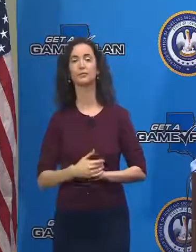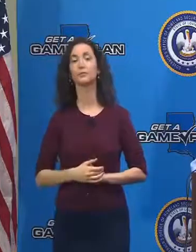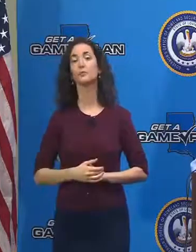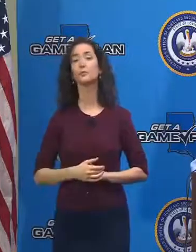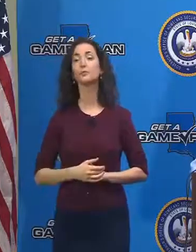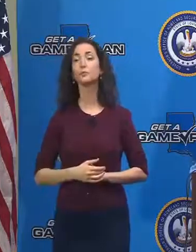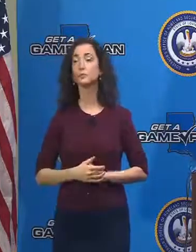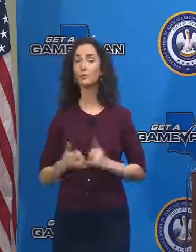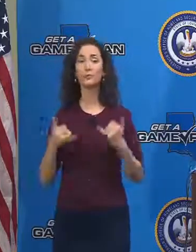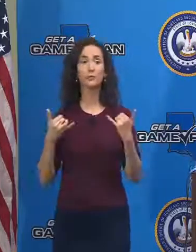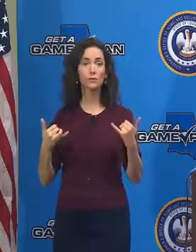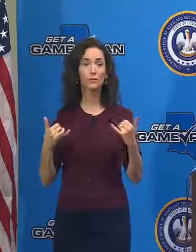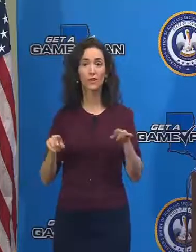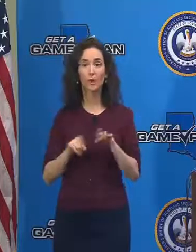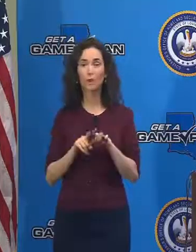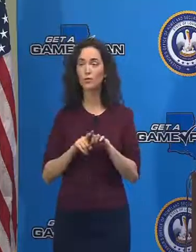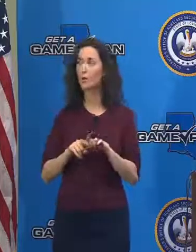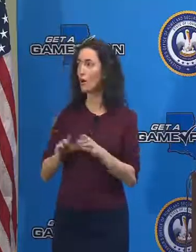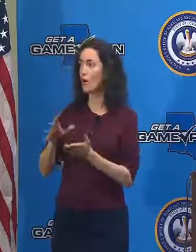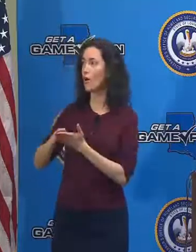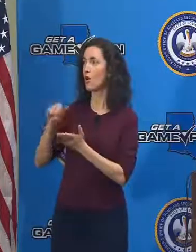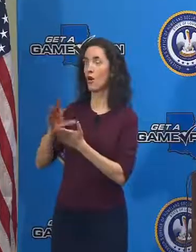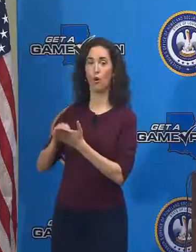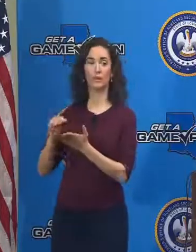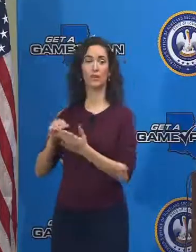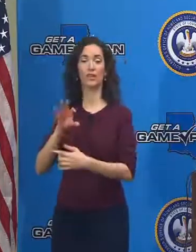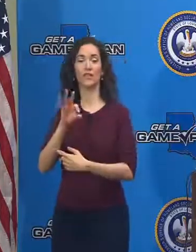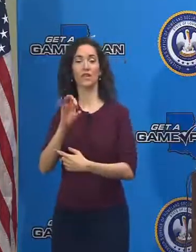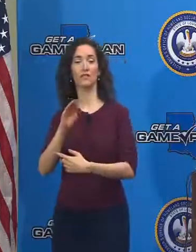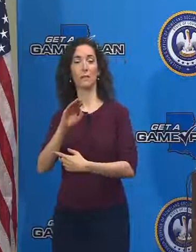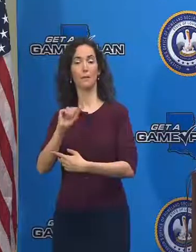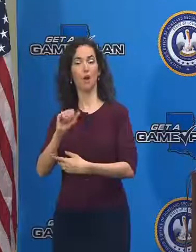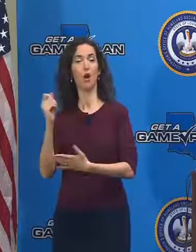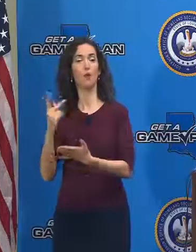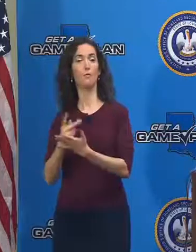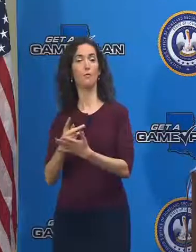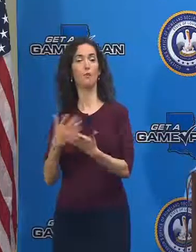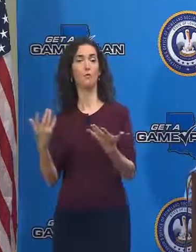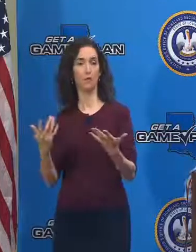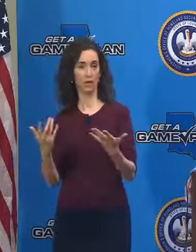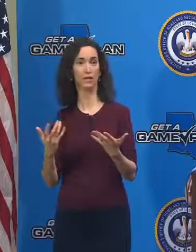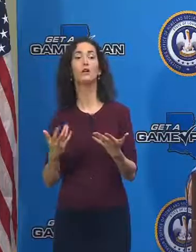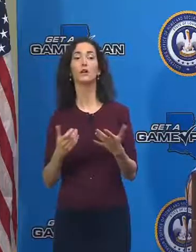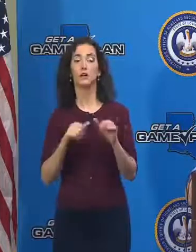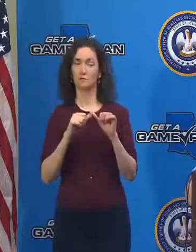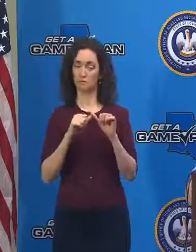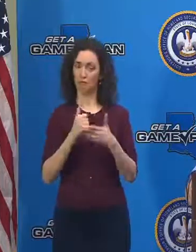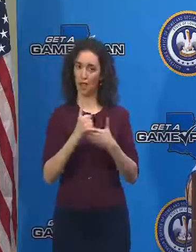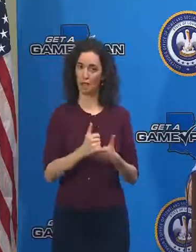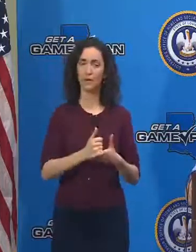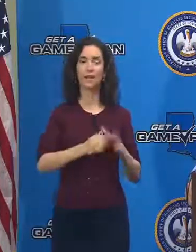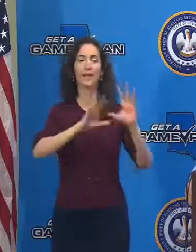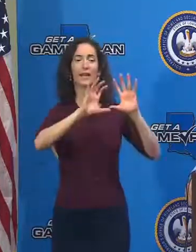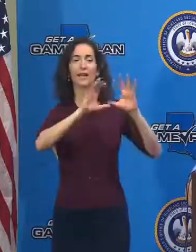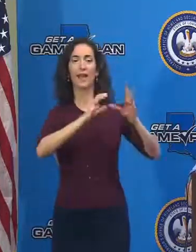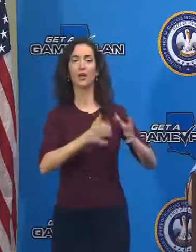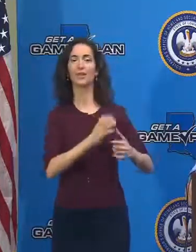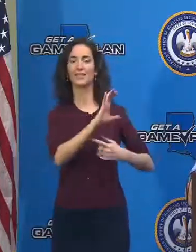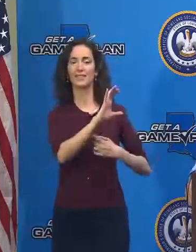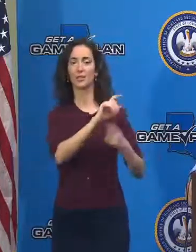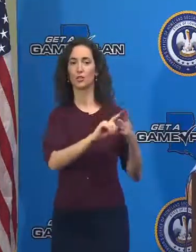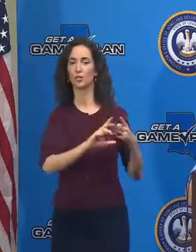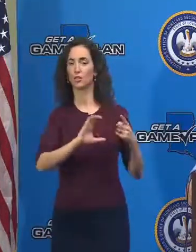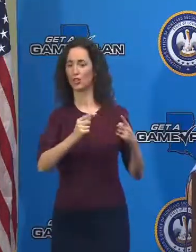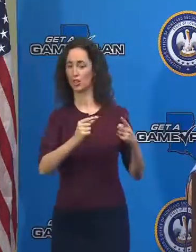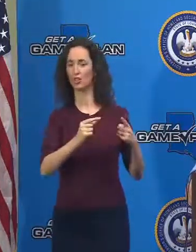learned today that FEMA has approved public assistance permanent work for categories C through G for the following